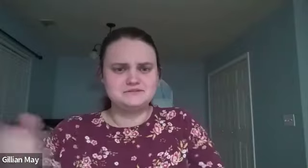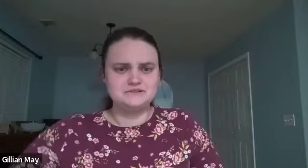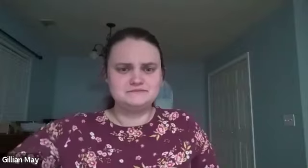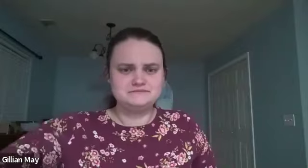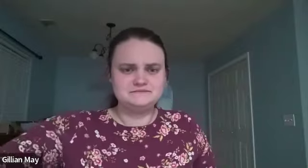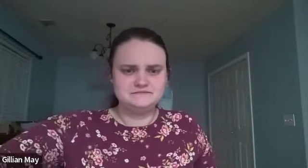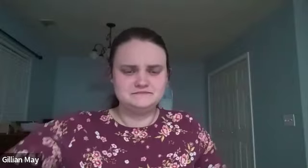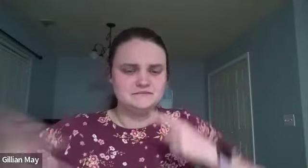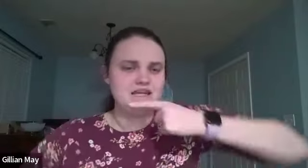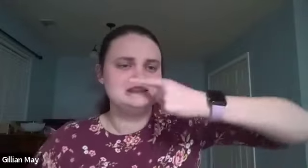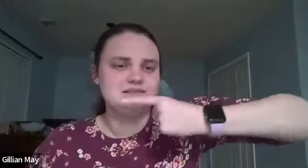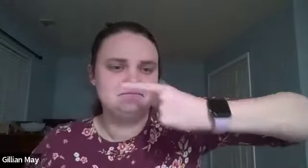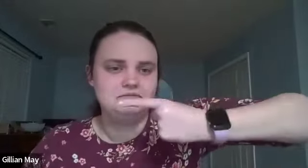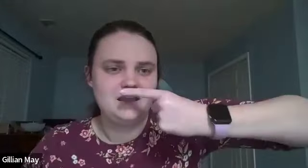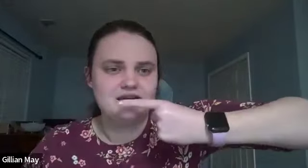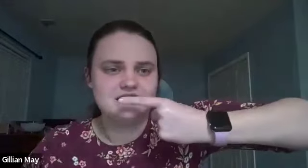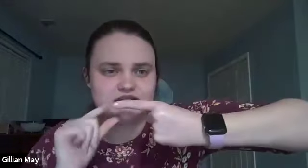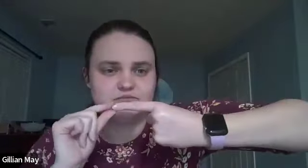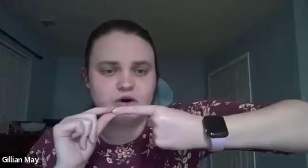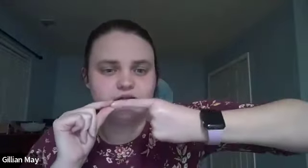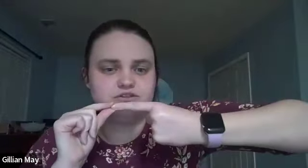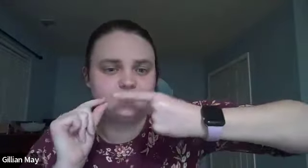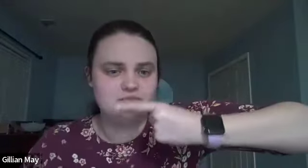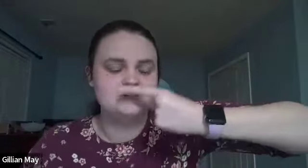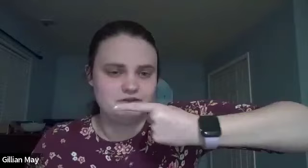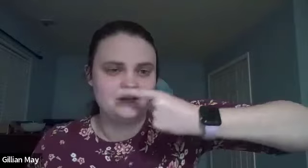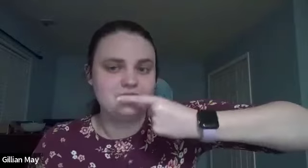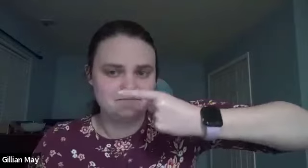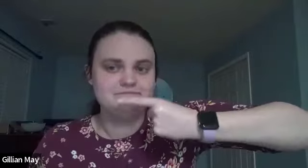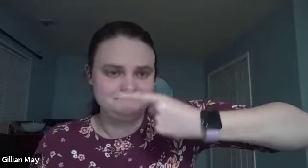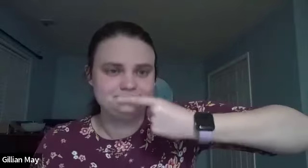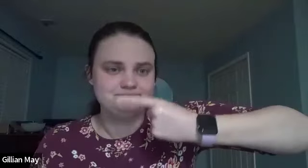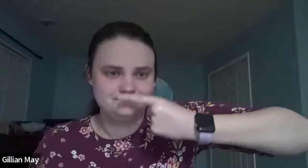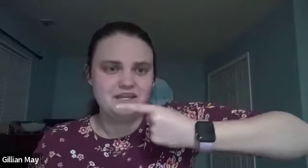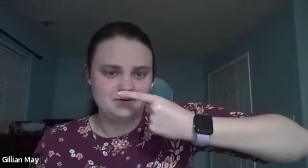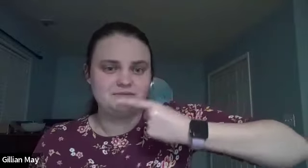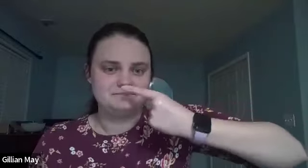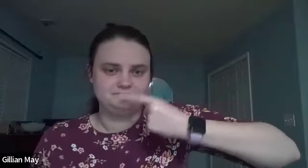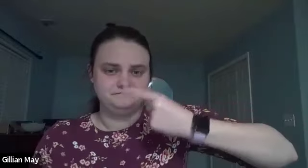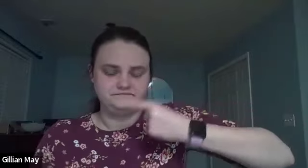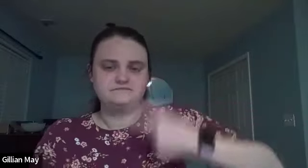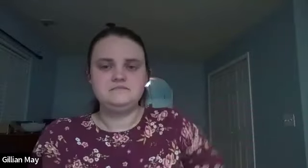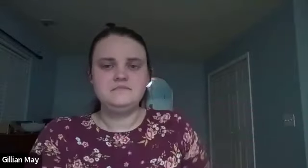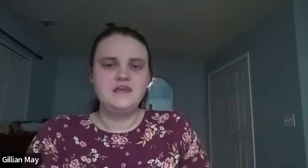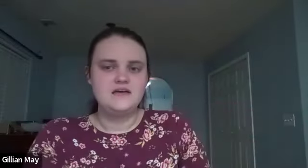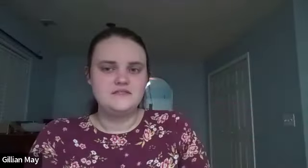schools. It's, yeah, it's like a small little circular motion in front of your mouth. Hearing. And